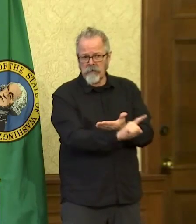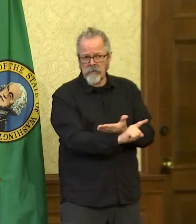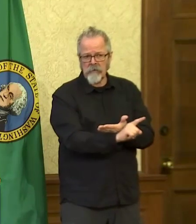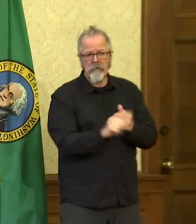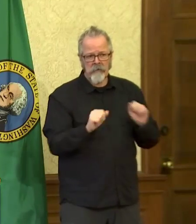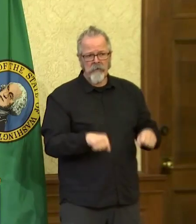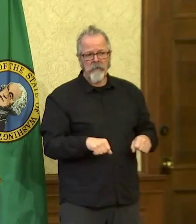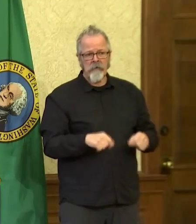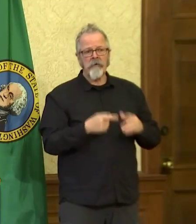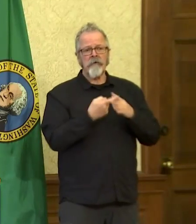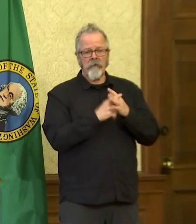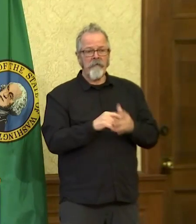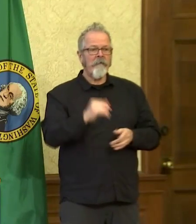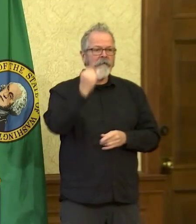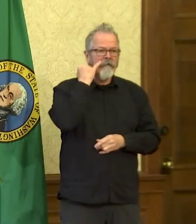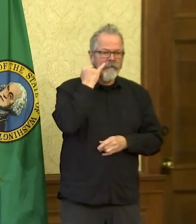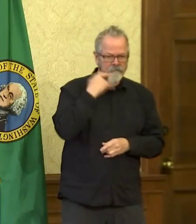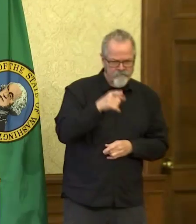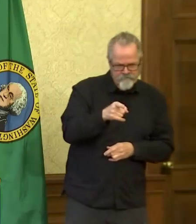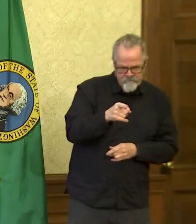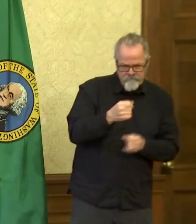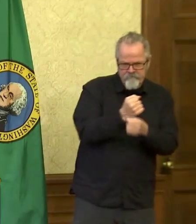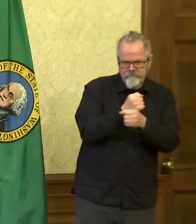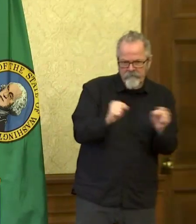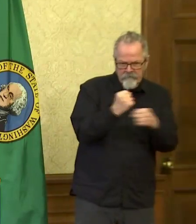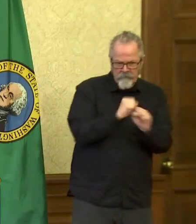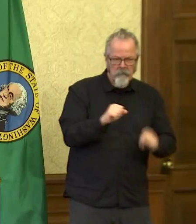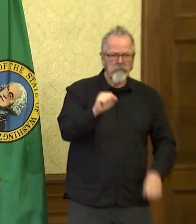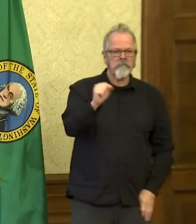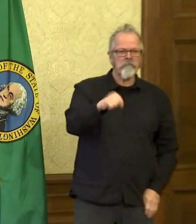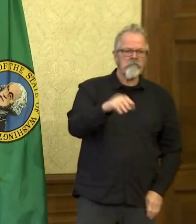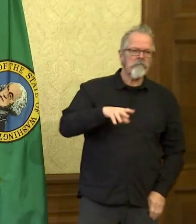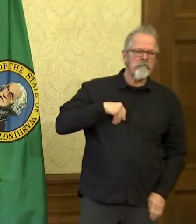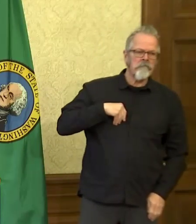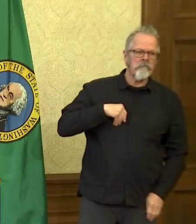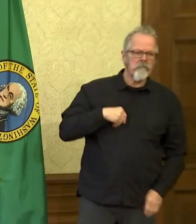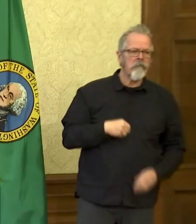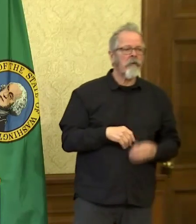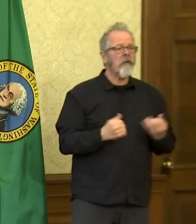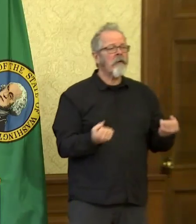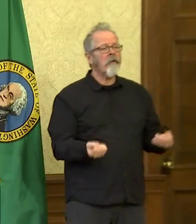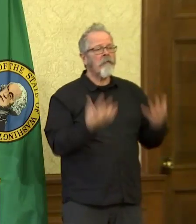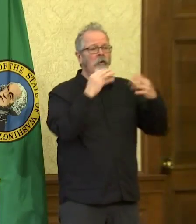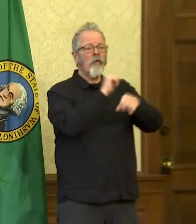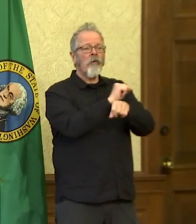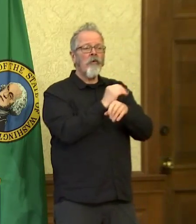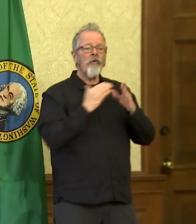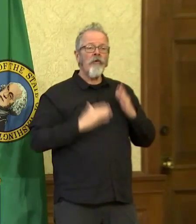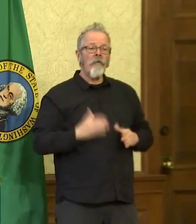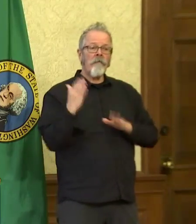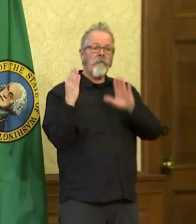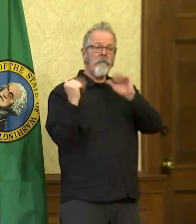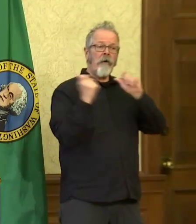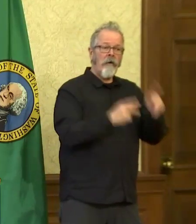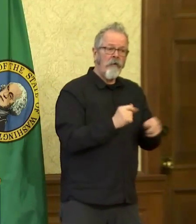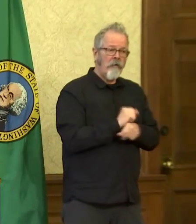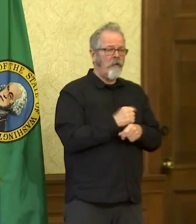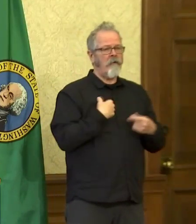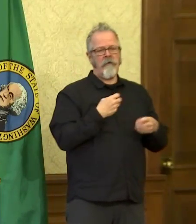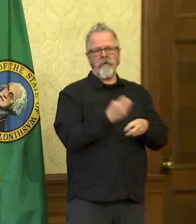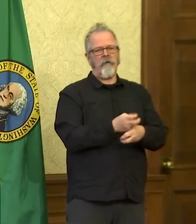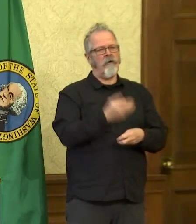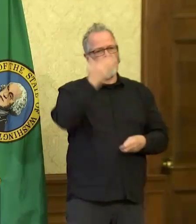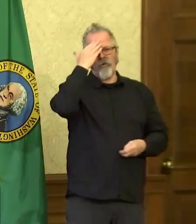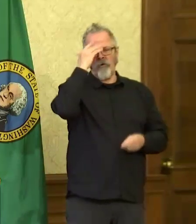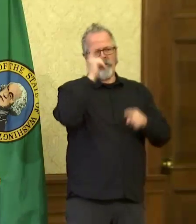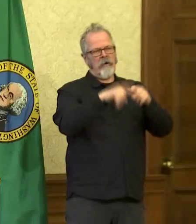So how many workers can go back? It's really hard to quantify. The public agencies, the owners, the developers will be assessing